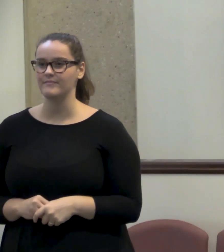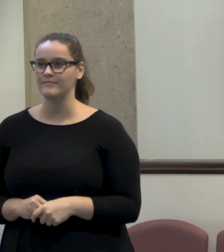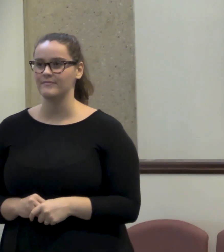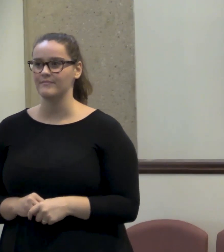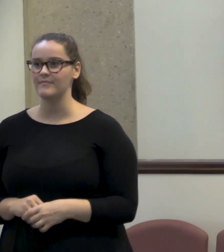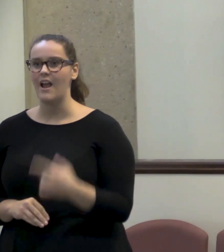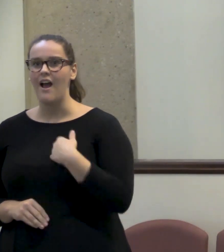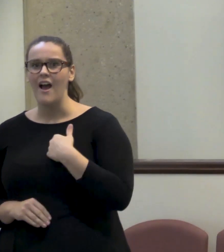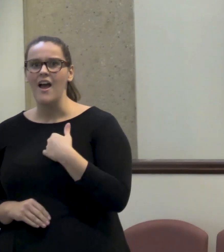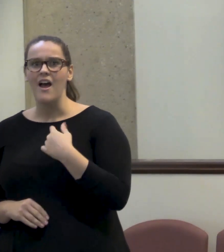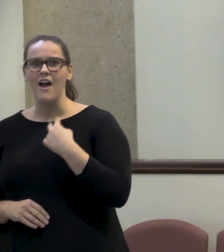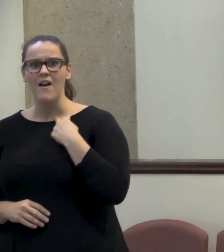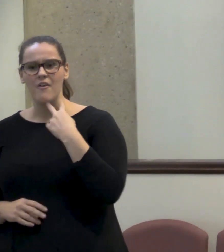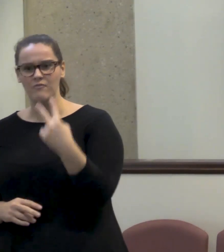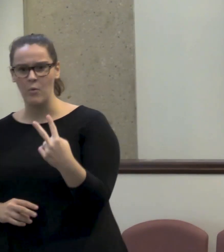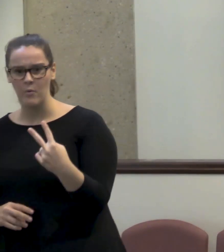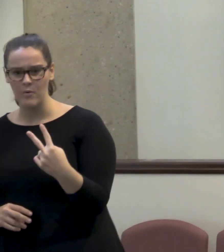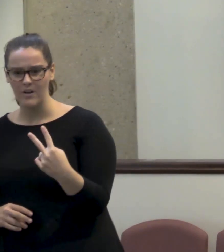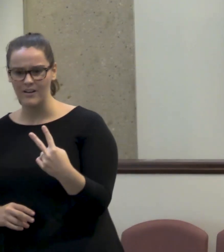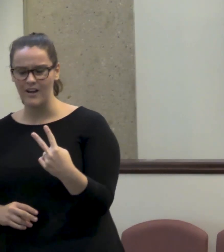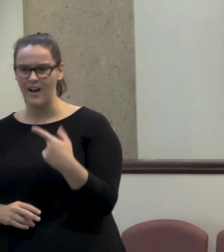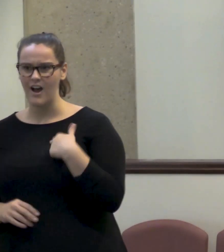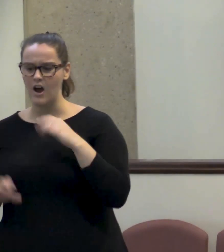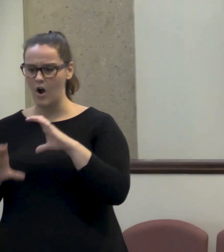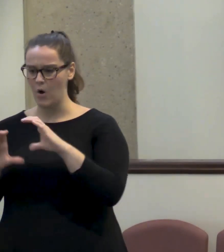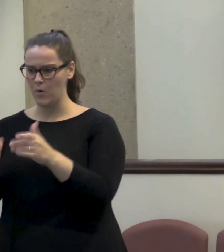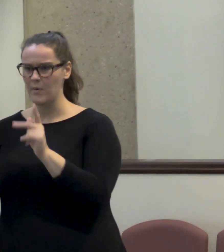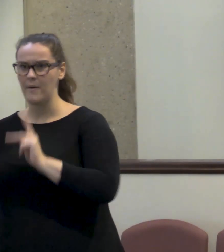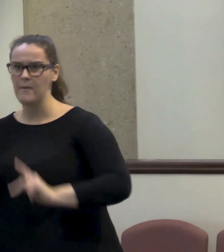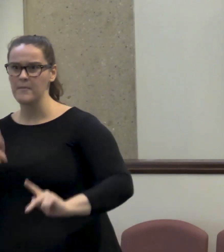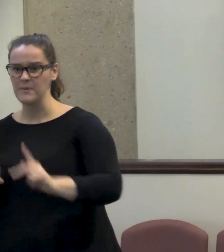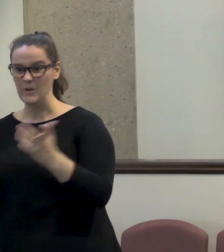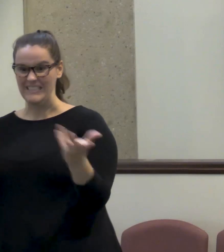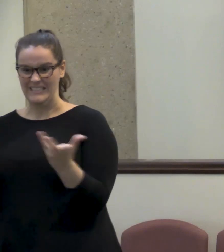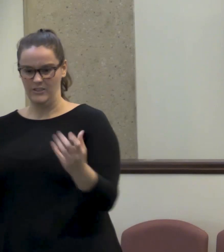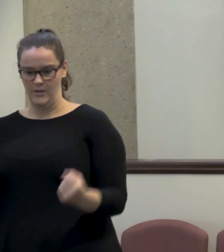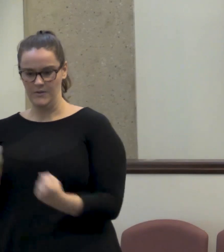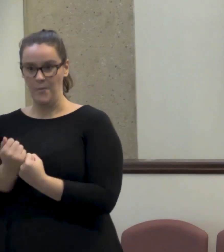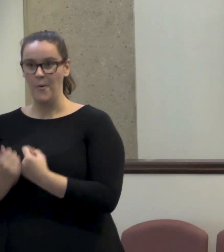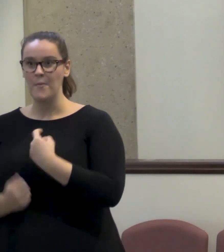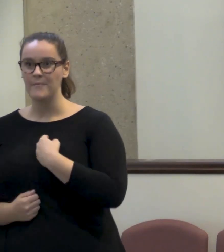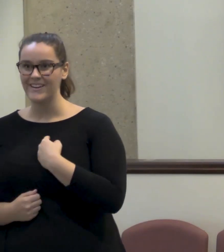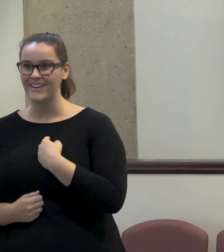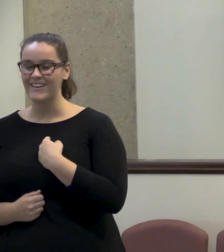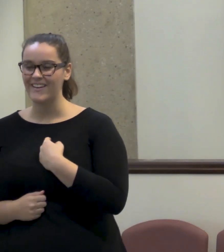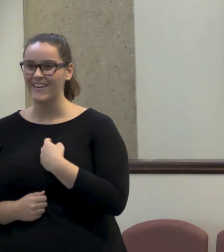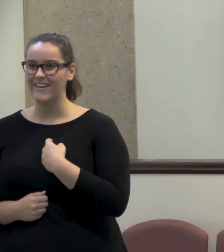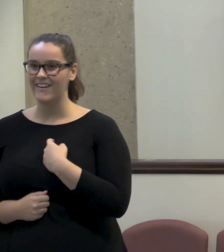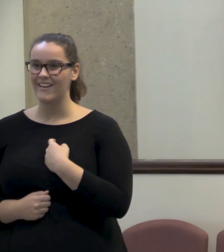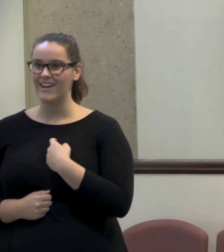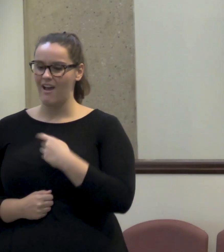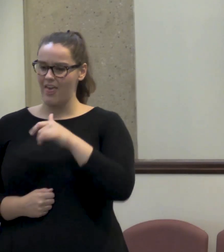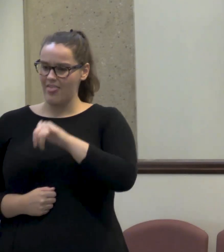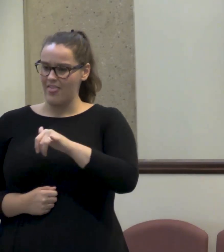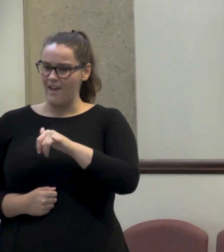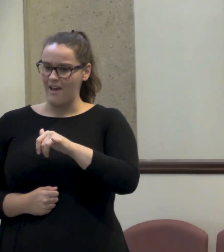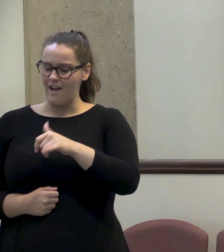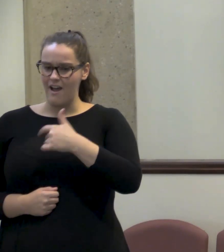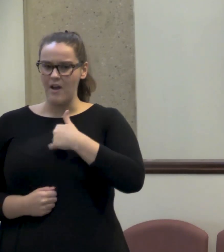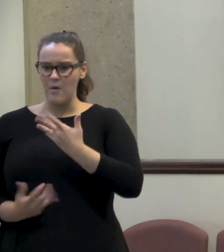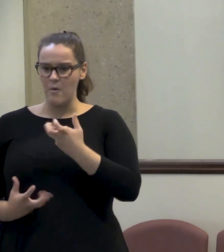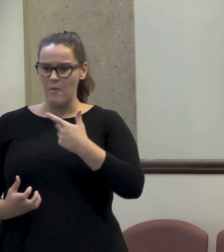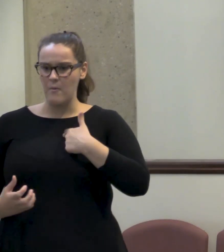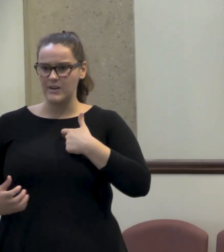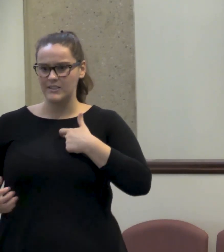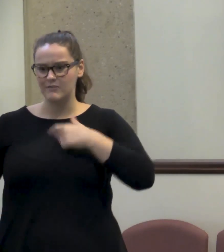I have a voice. I have a group of people here to support me. And that made me want to do as